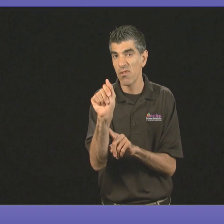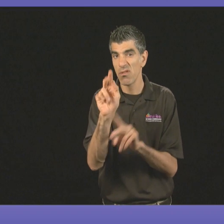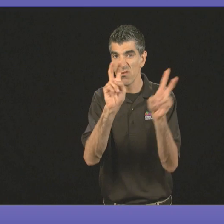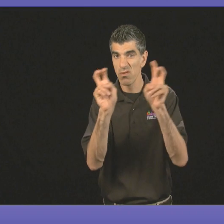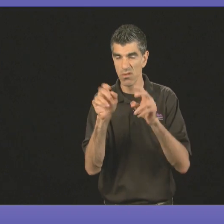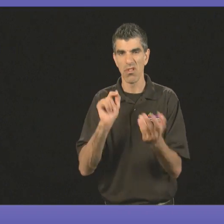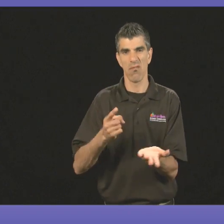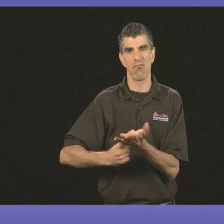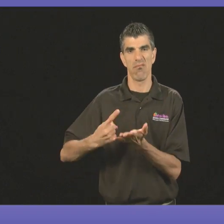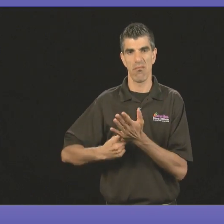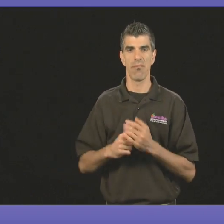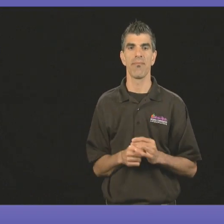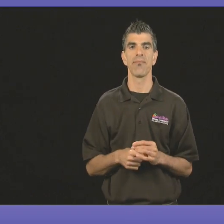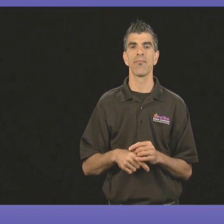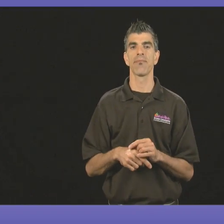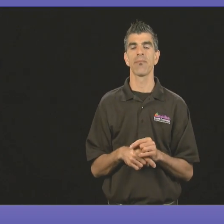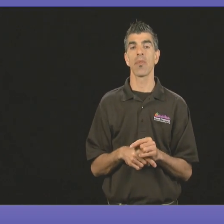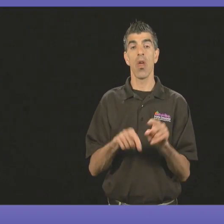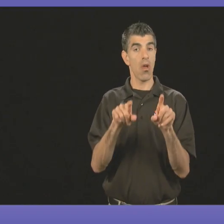various issues.